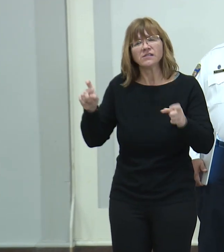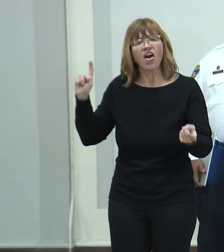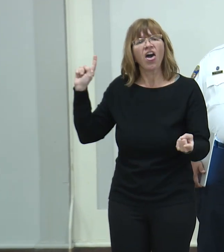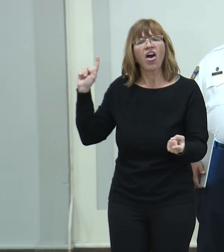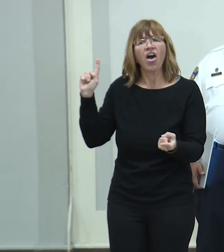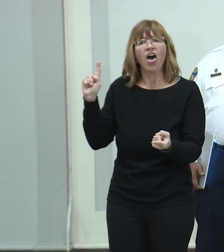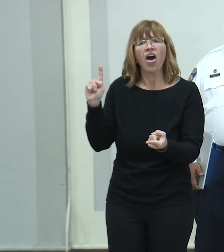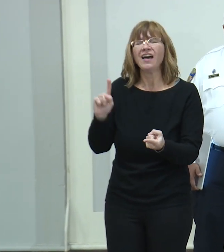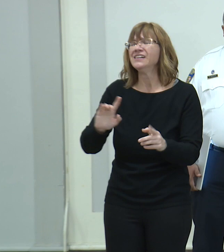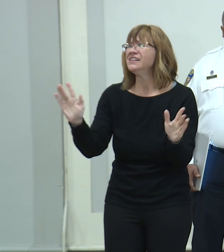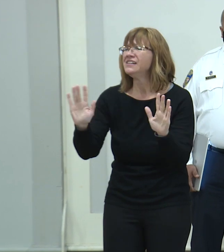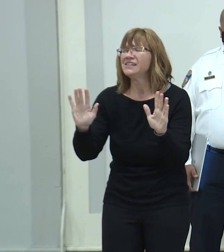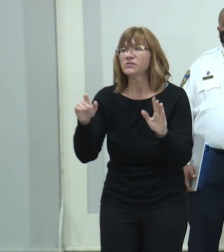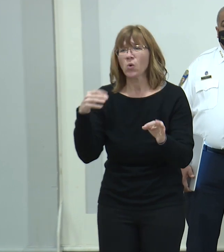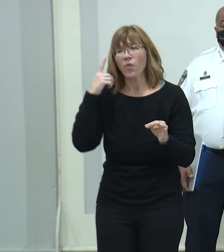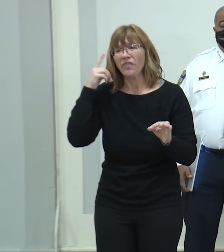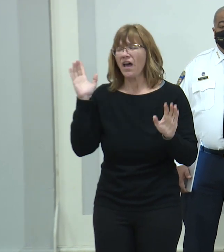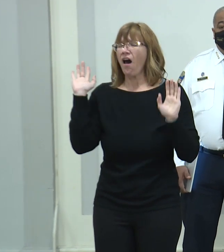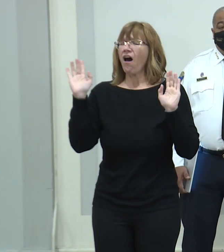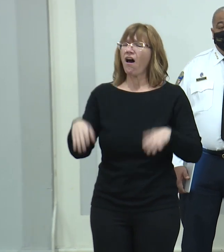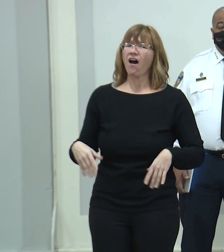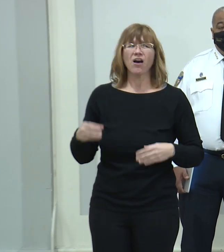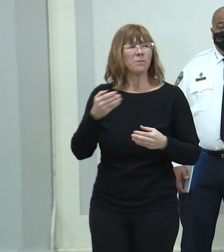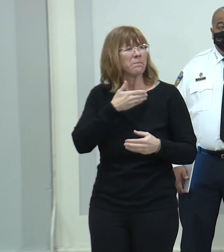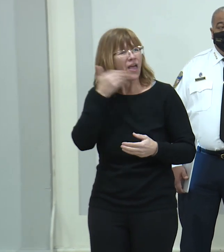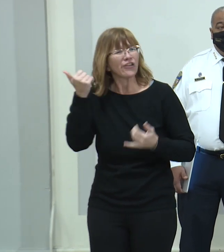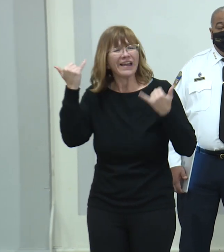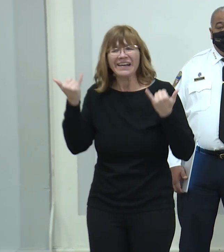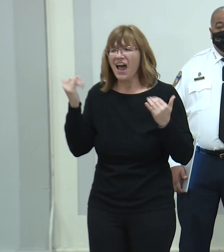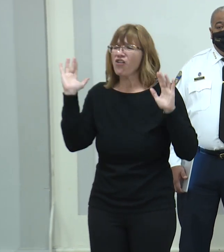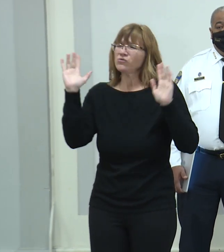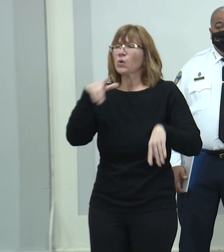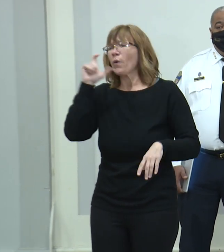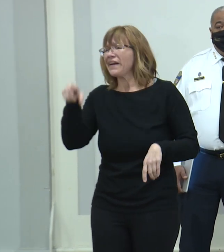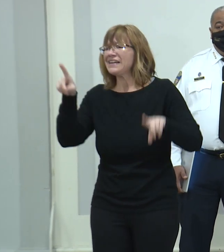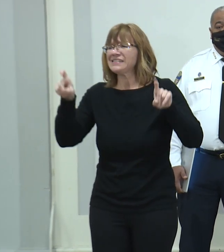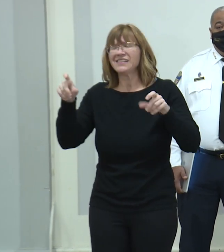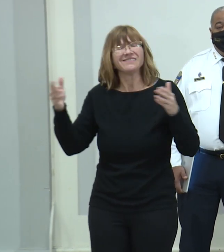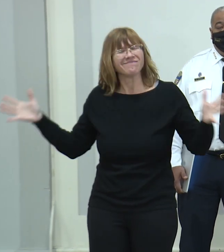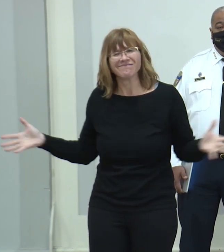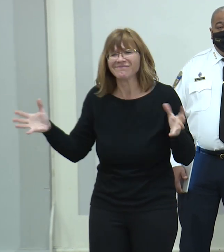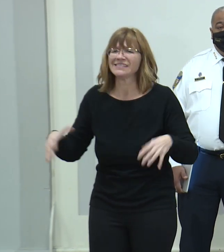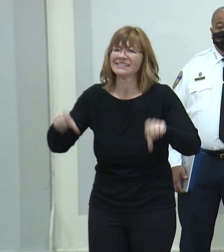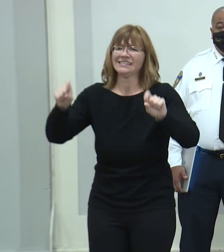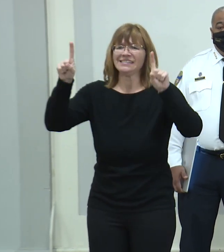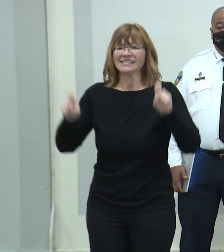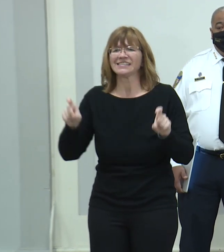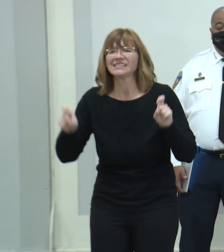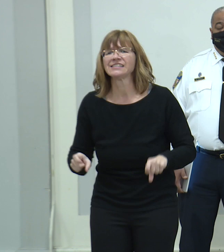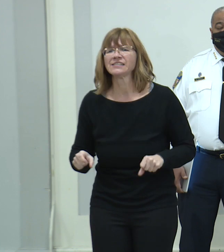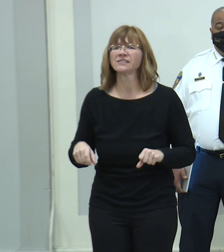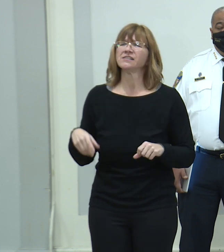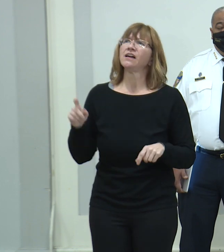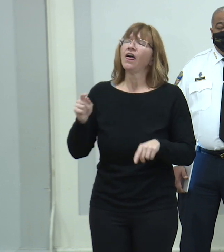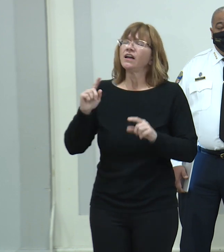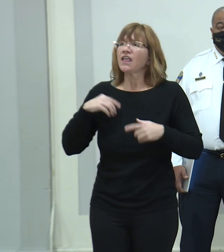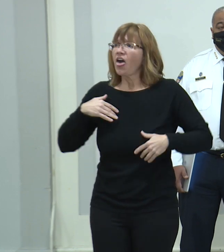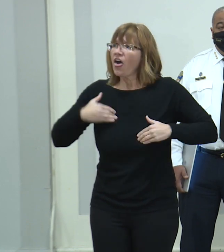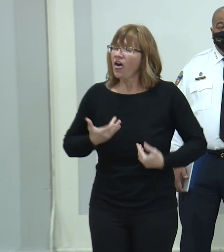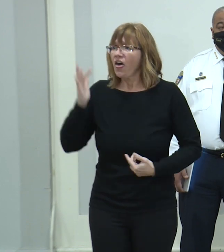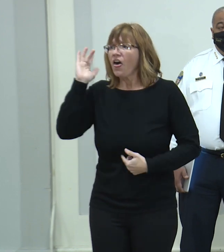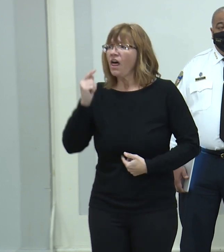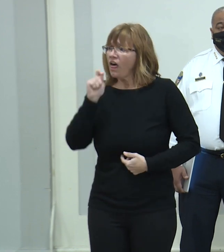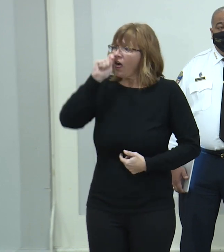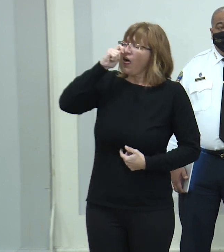get tested. We know we're all tired. Everyone's tired of having the thing in their nose, but you have to. In order for us to make it through